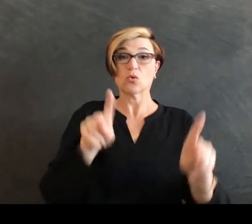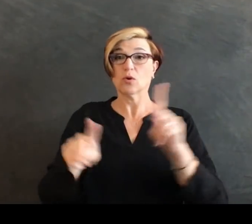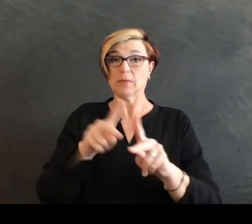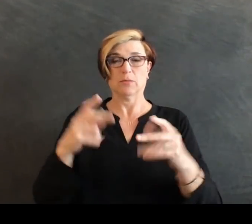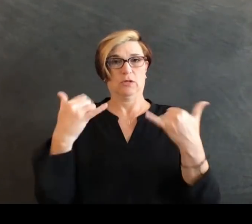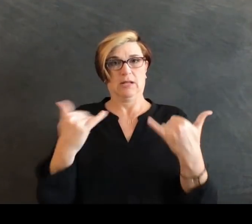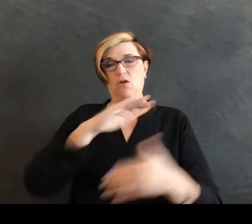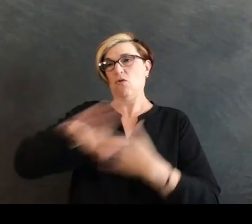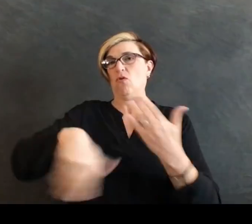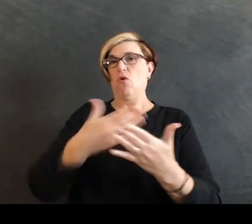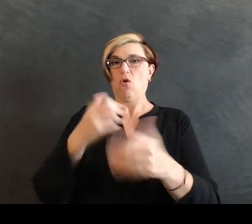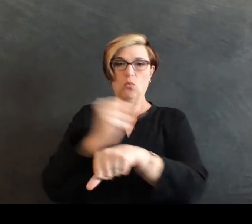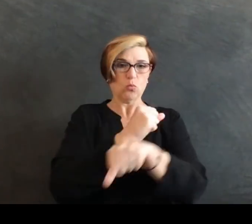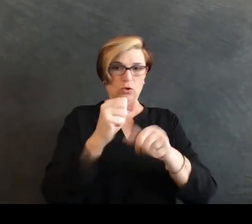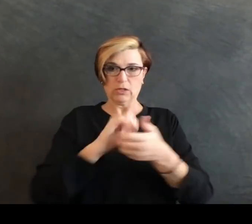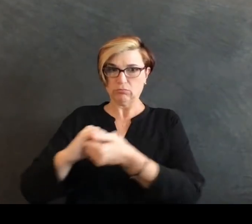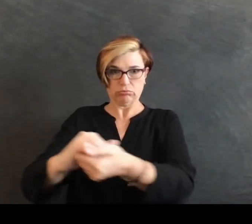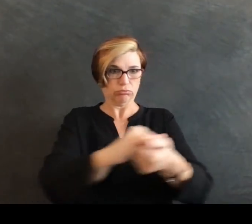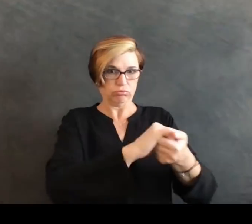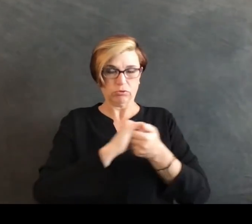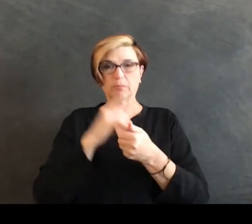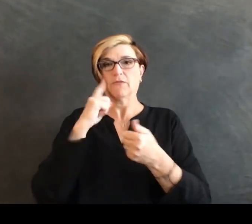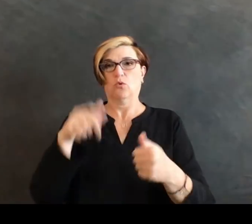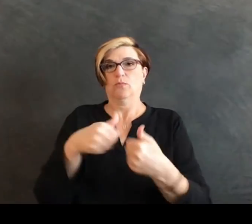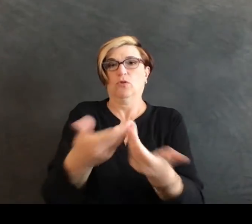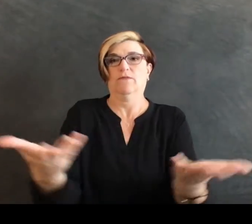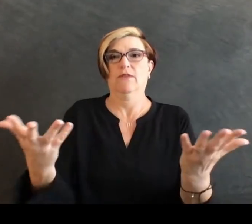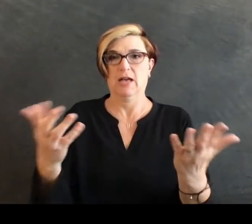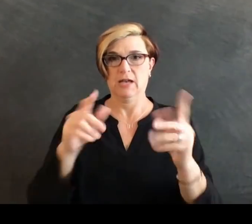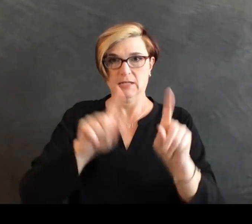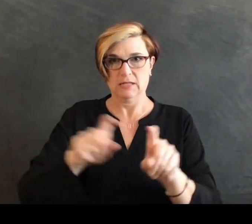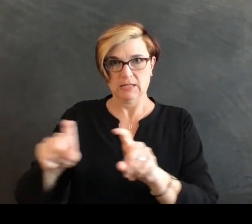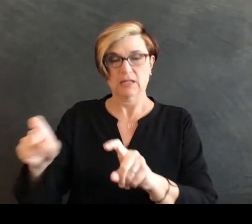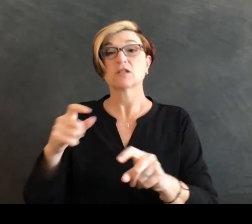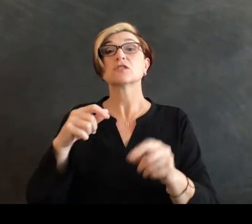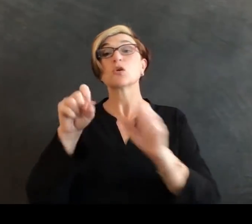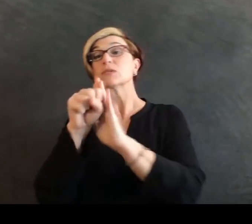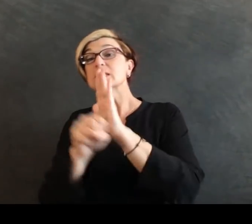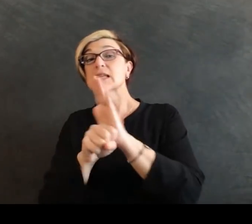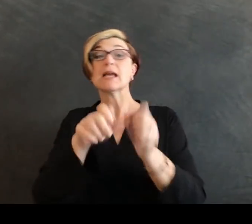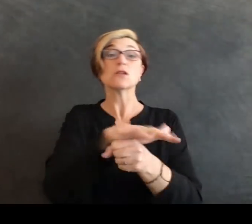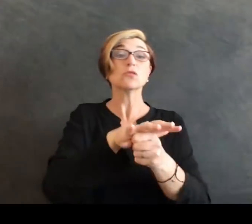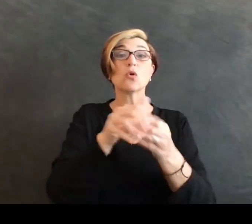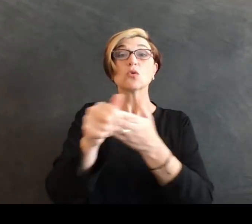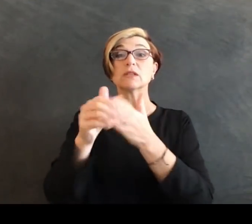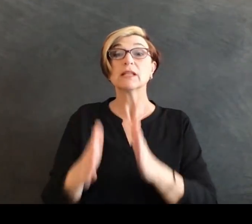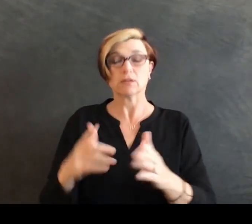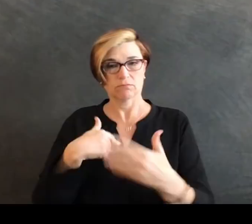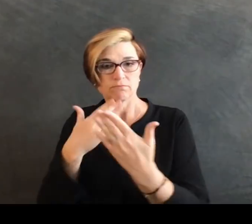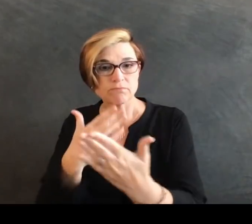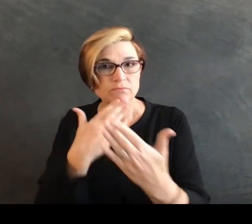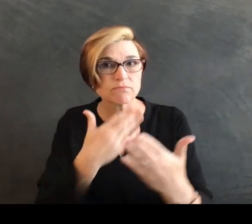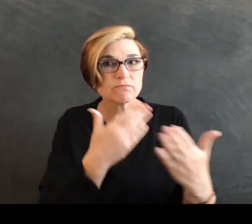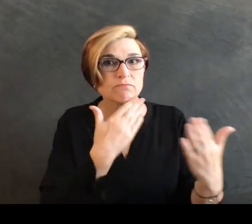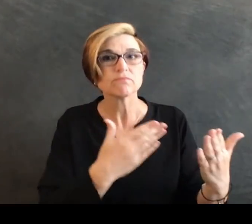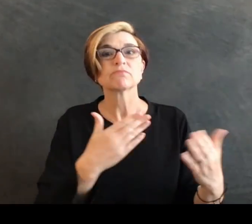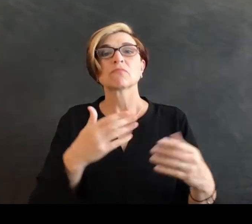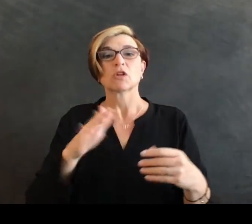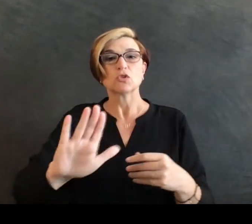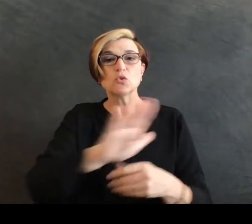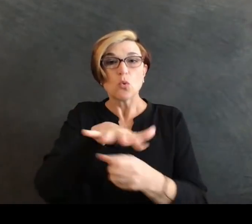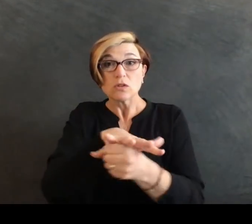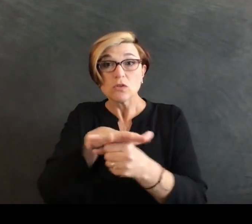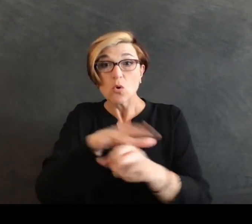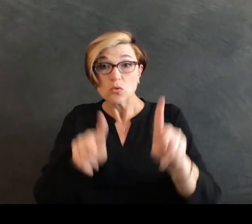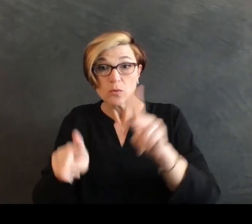to testing. I want to thank those state and local leaders who have used their on-the-ground resources and knowledge to lead testing and make it